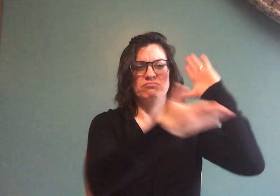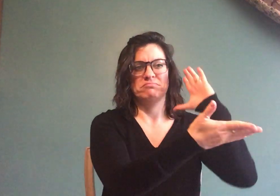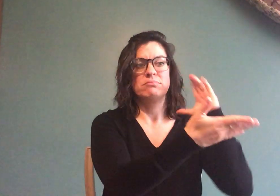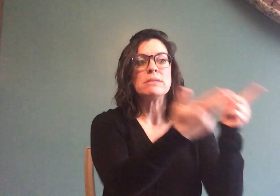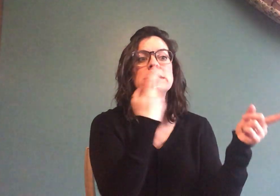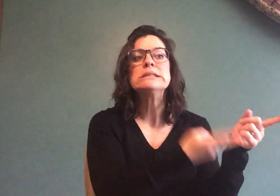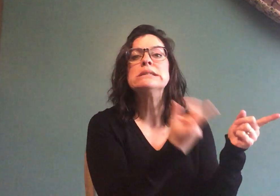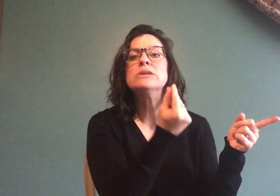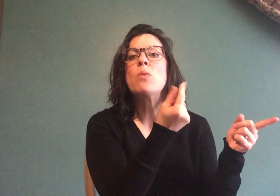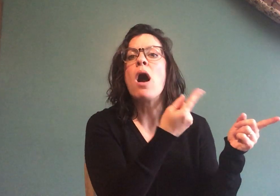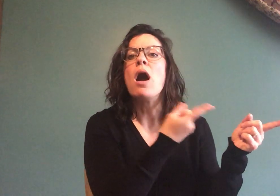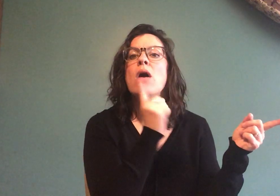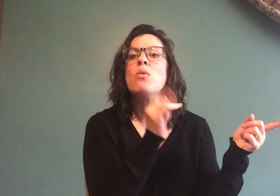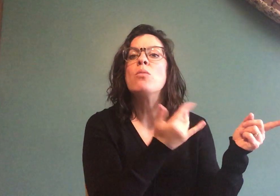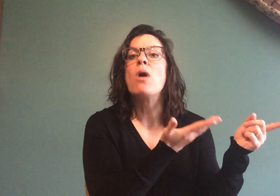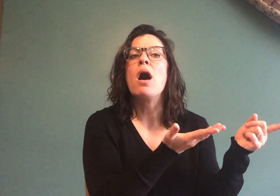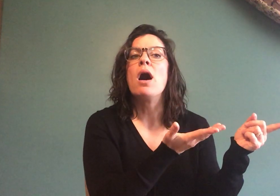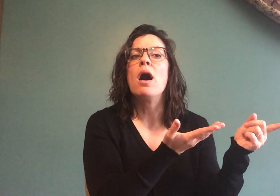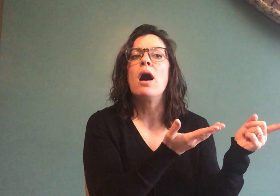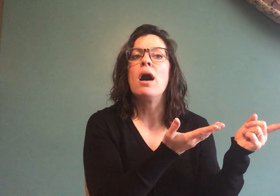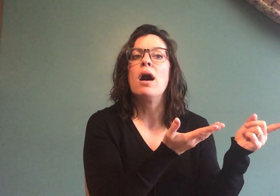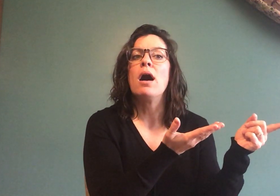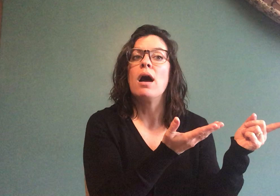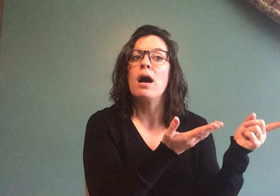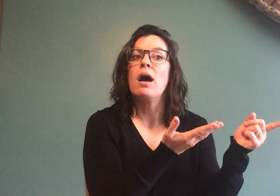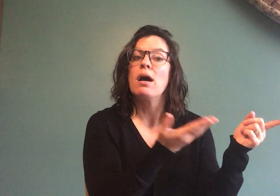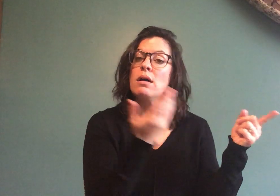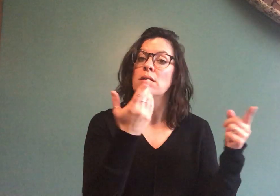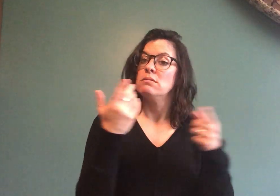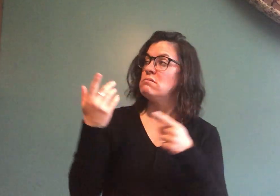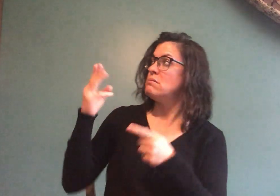gate. You see a gate, you see well, we call it a machine guard, a